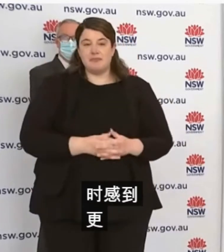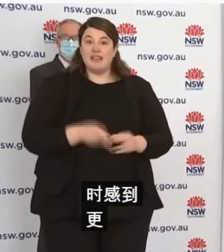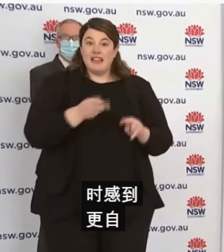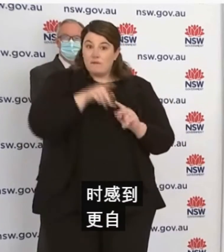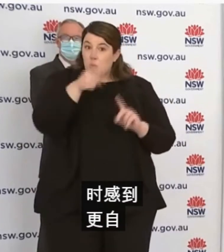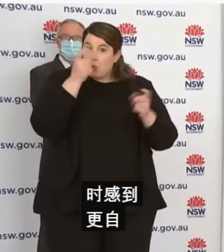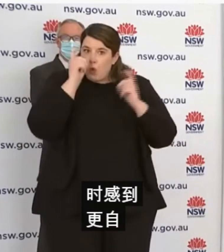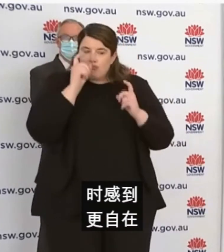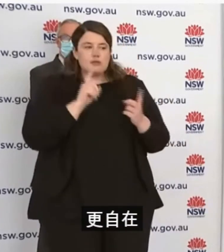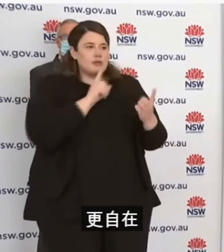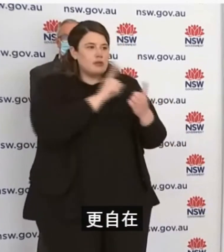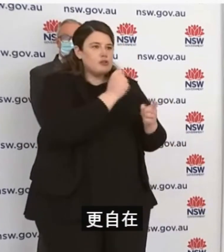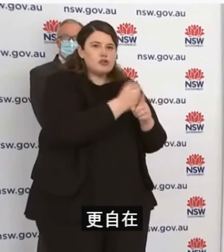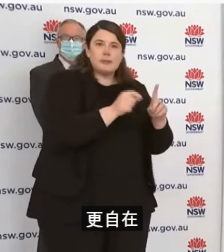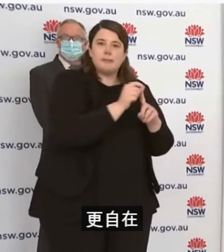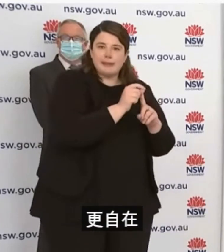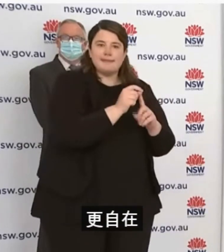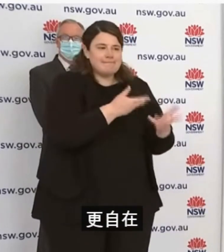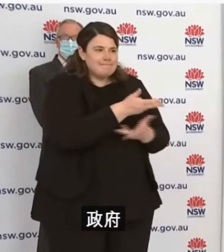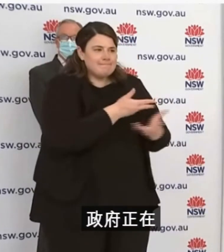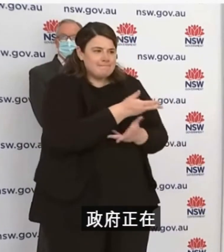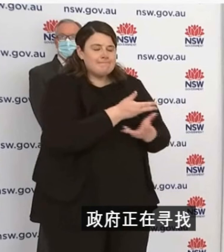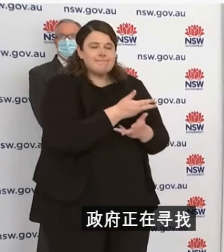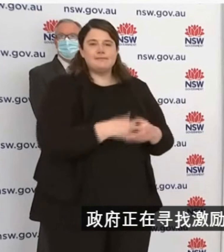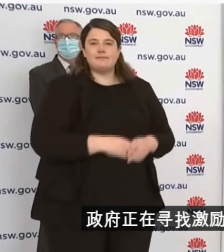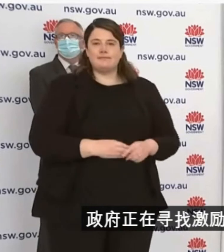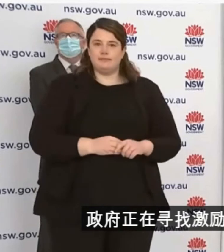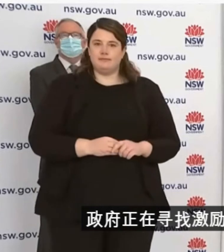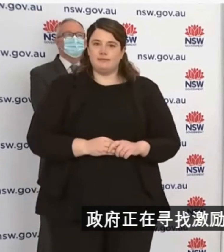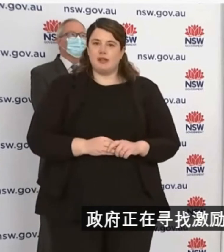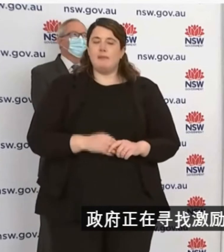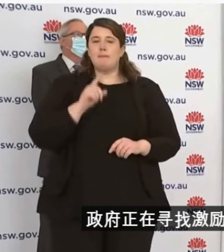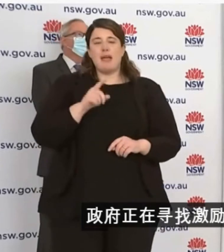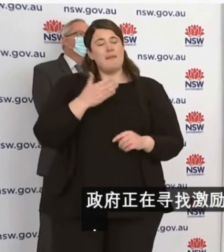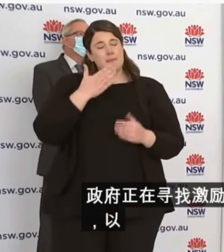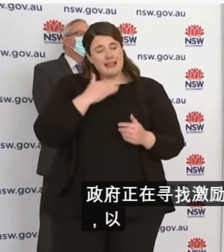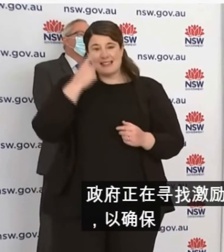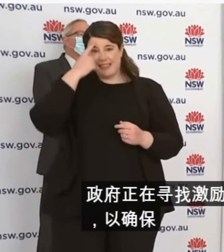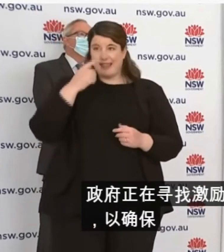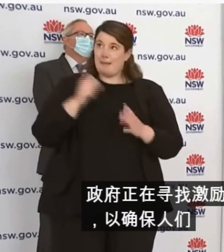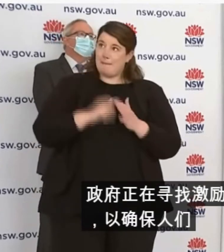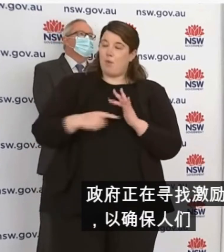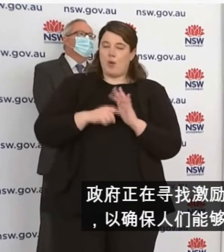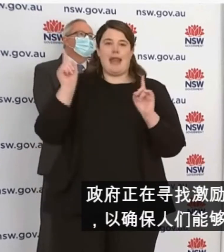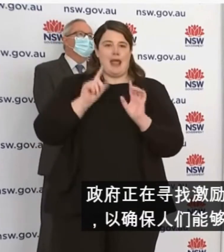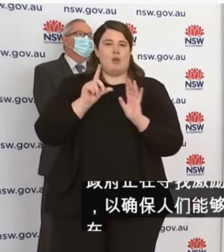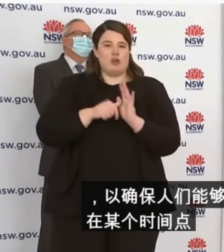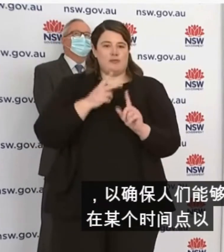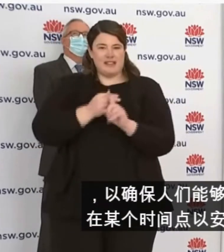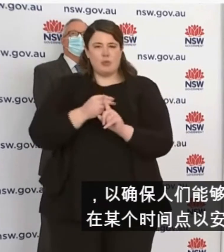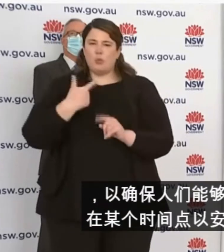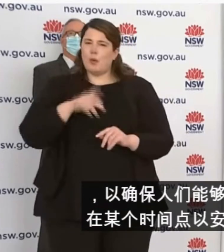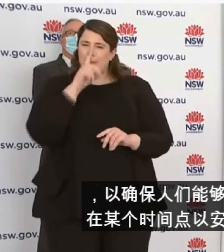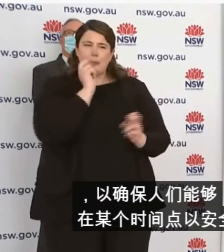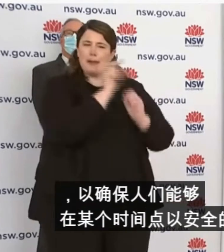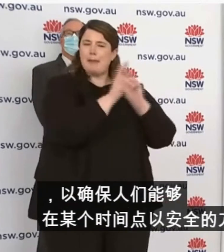to your GP, but otherwise please come forward and get vaccinated, because the government is looking at incentives to make sure people are able to return to a level